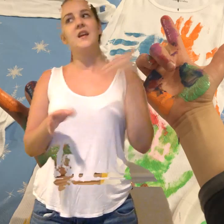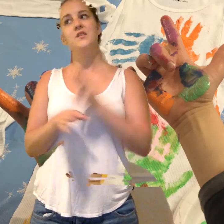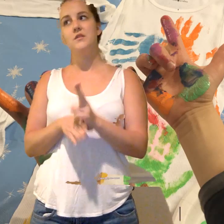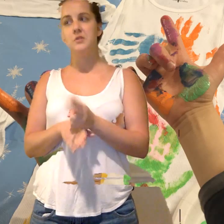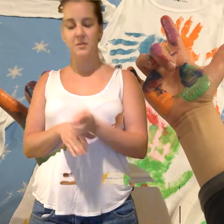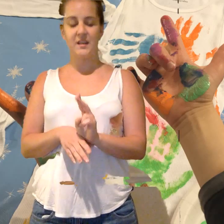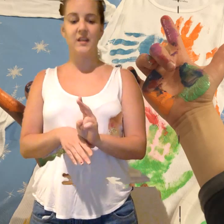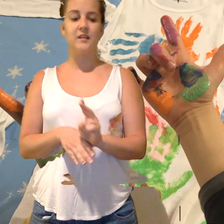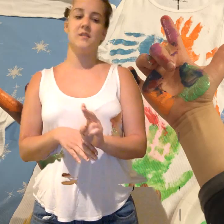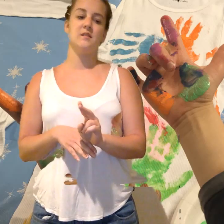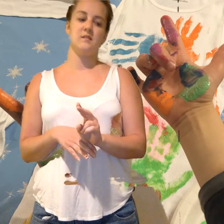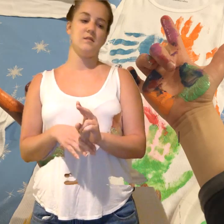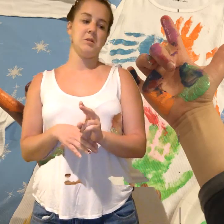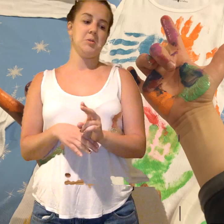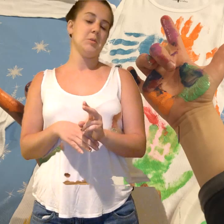that using